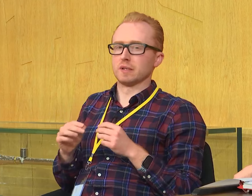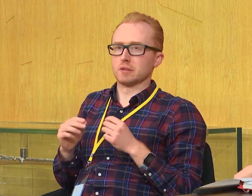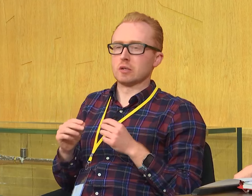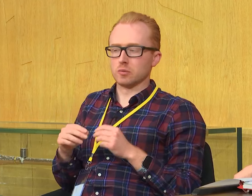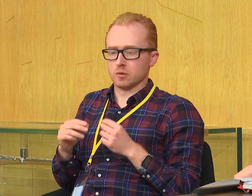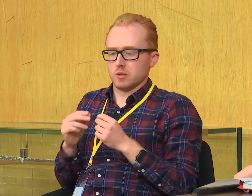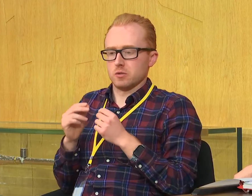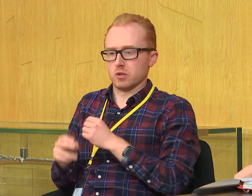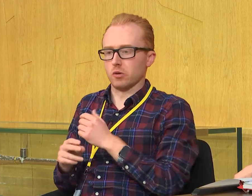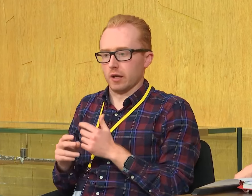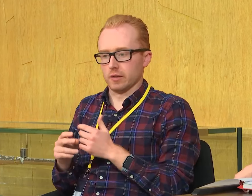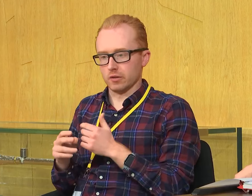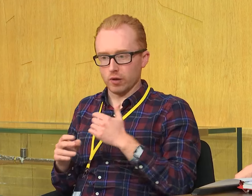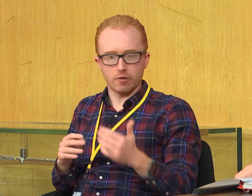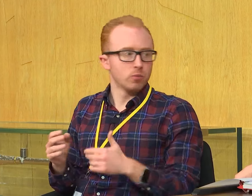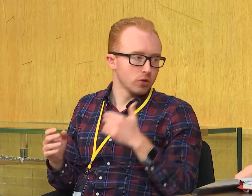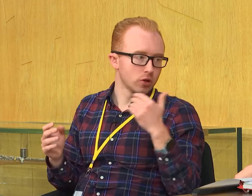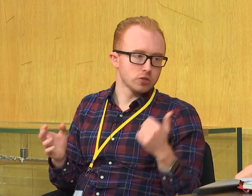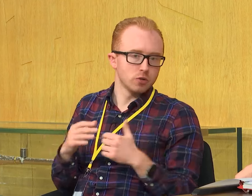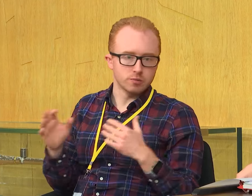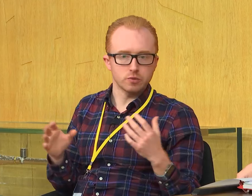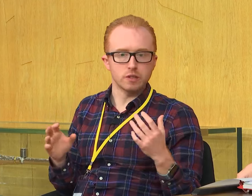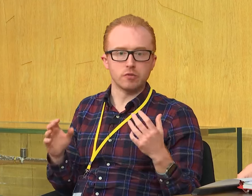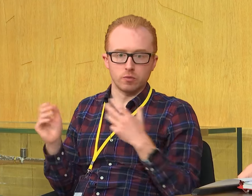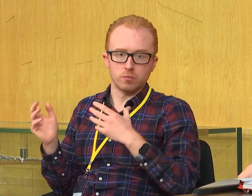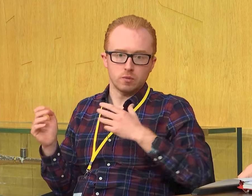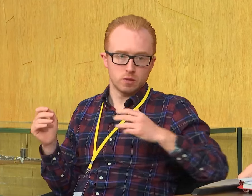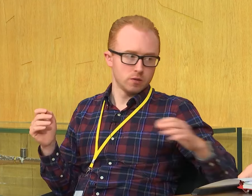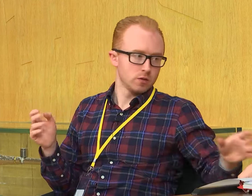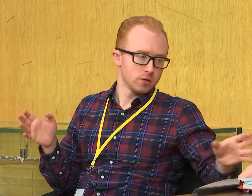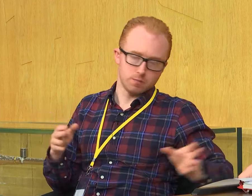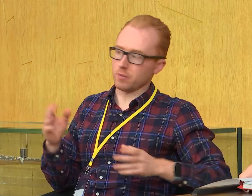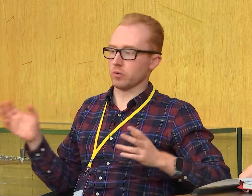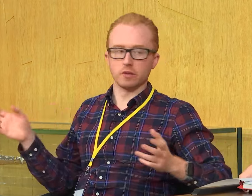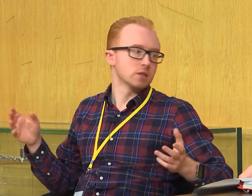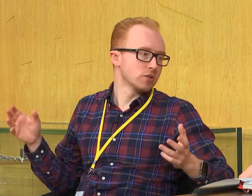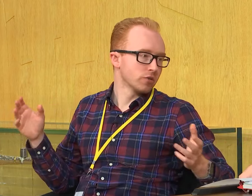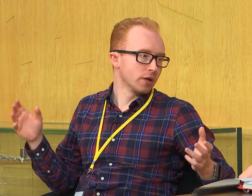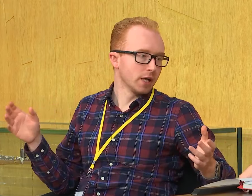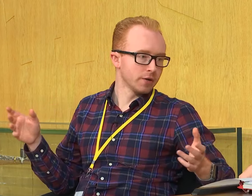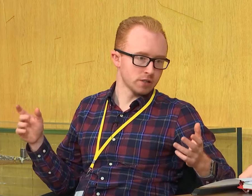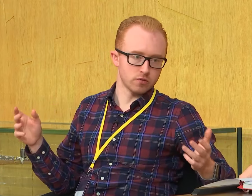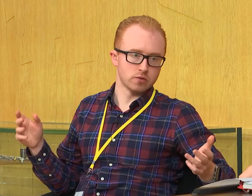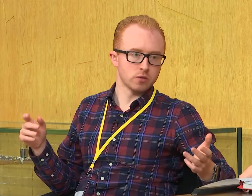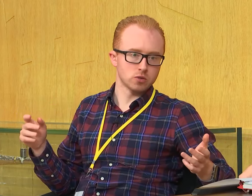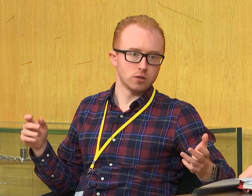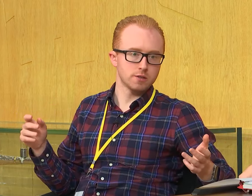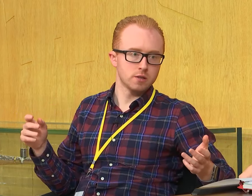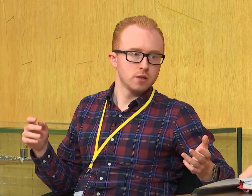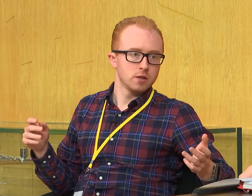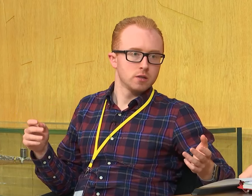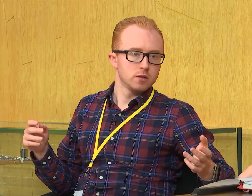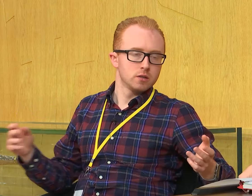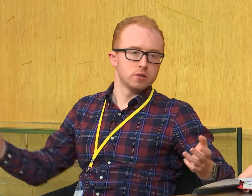make or break the deal. You know, I think if we have more correspondence between the different people within these different areas of, you know,